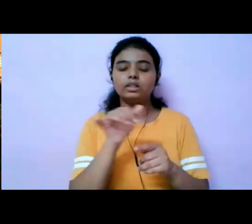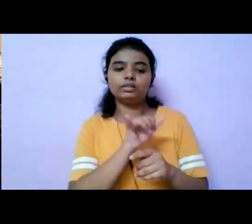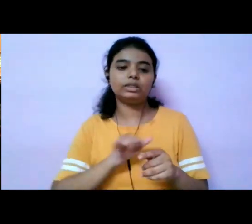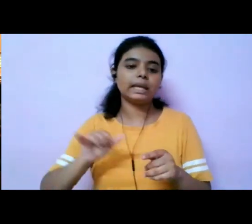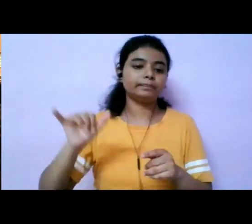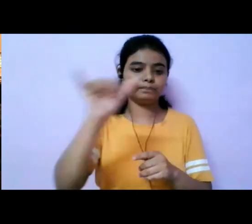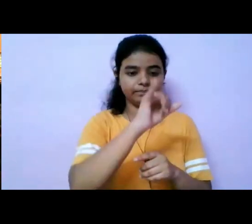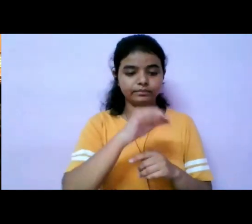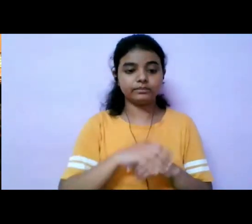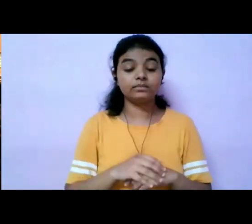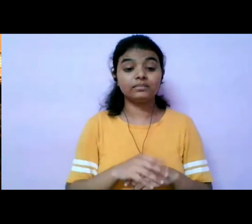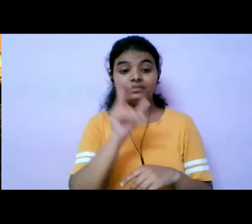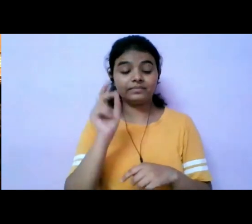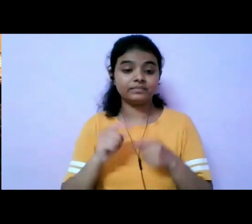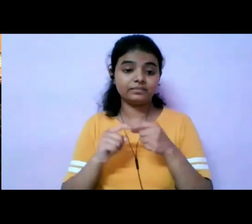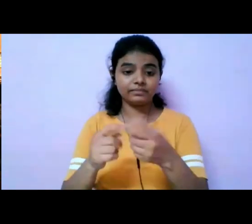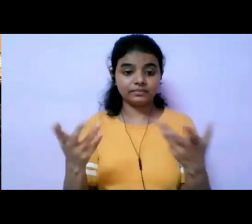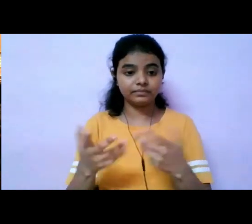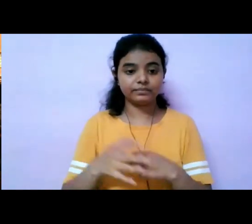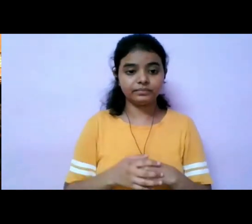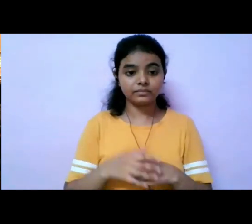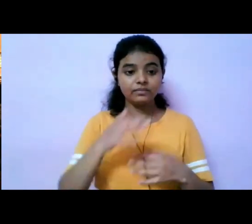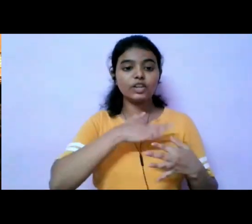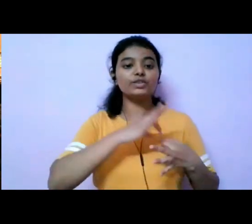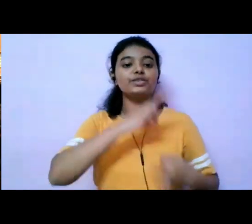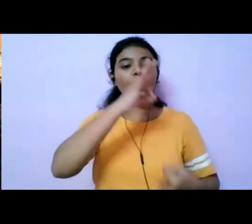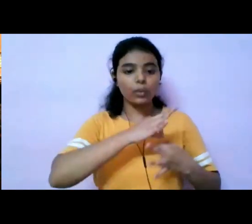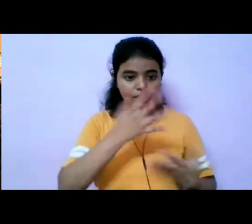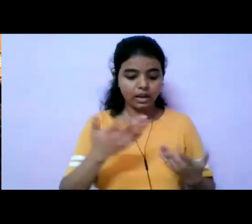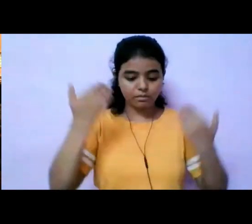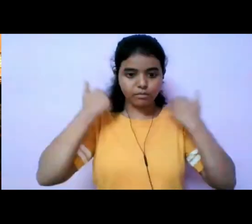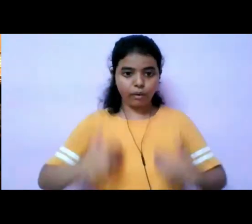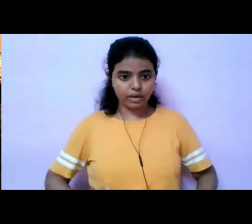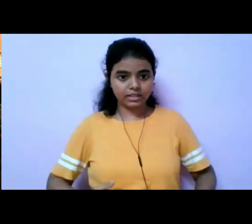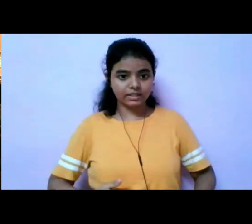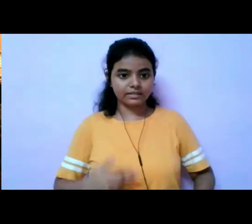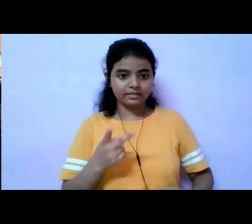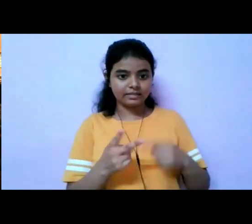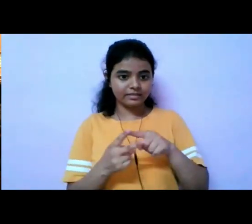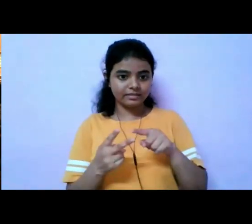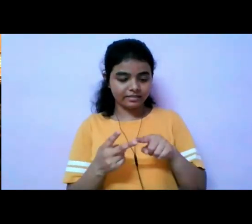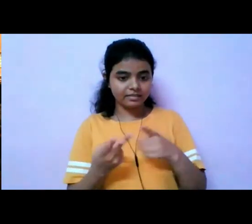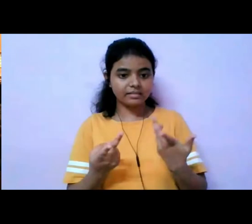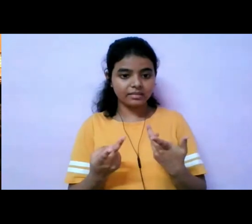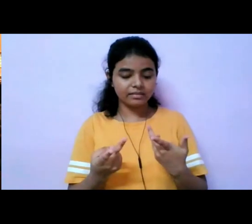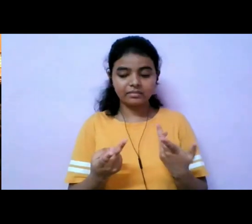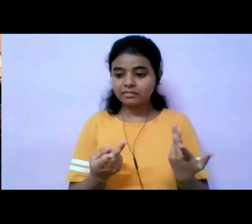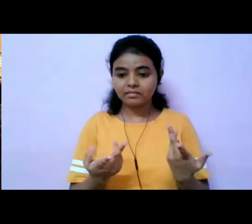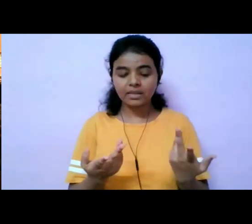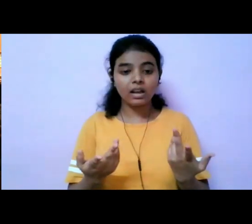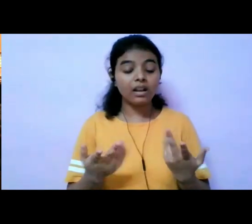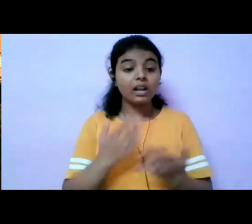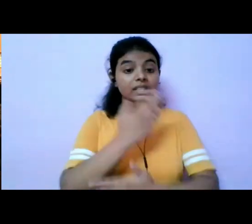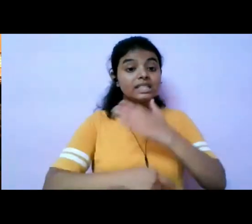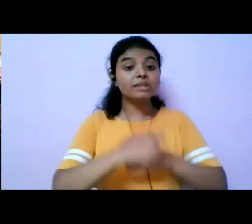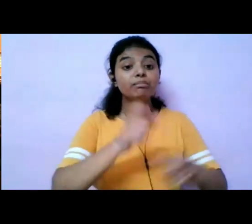other question about the soul and the body And, you know, why is the disabled